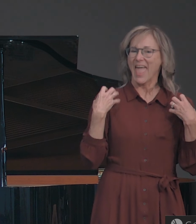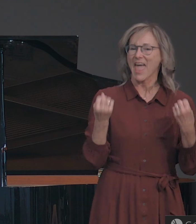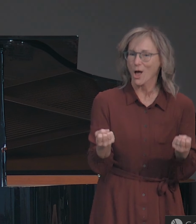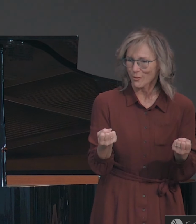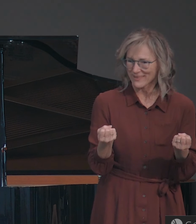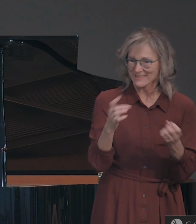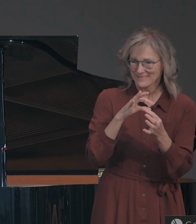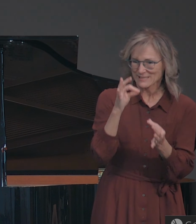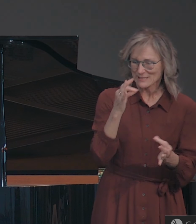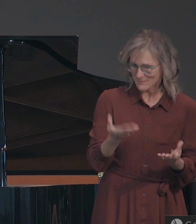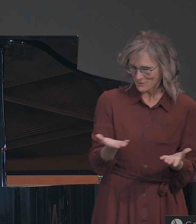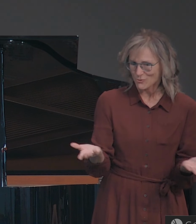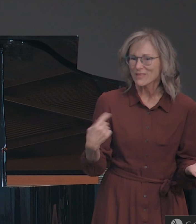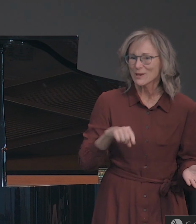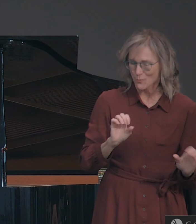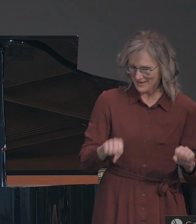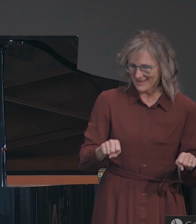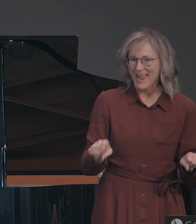a church.